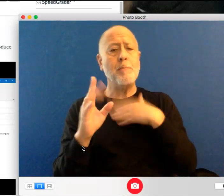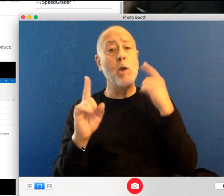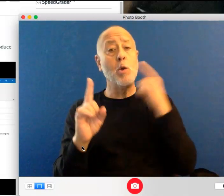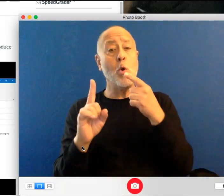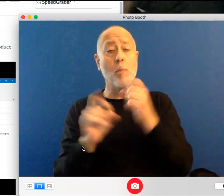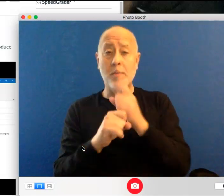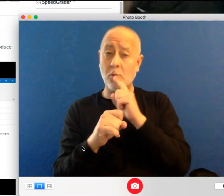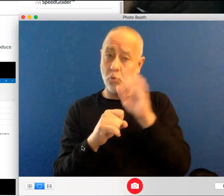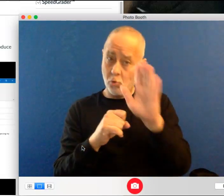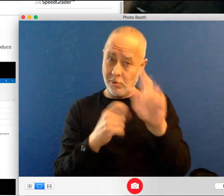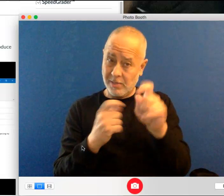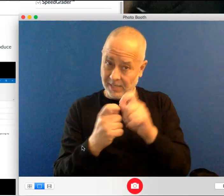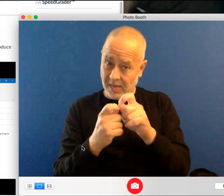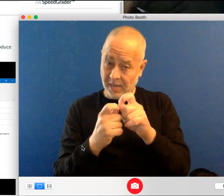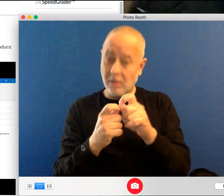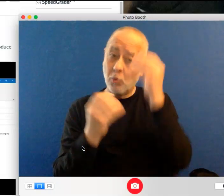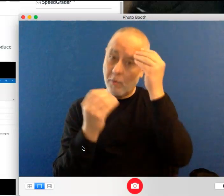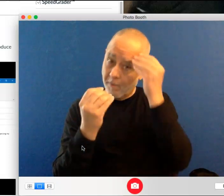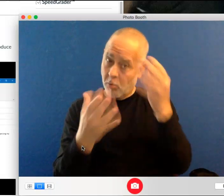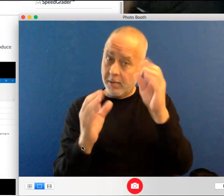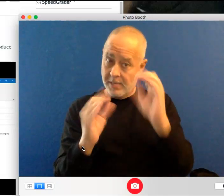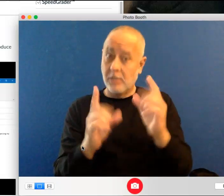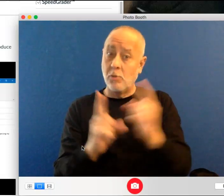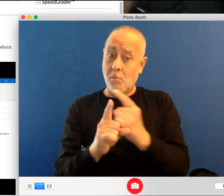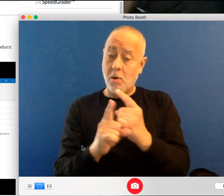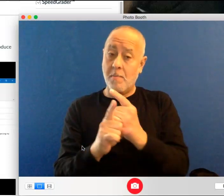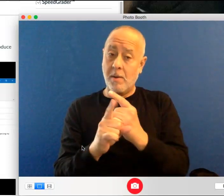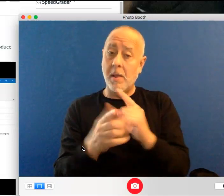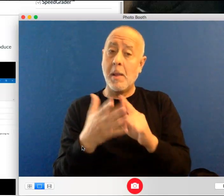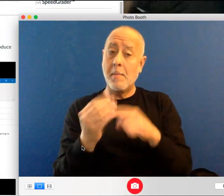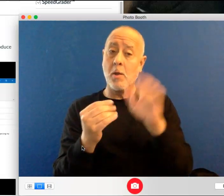yours is exact, so that way you are informing your teachers correctly.